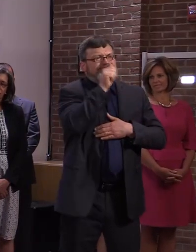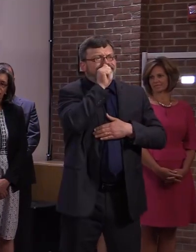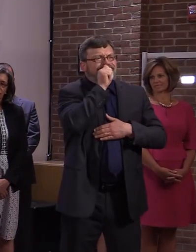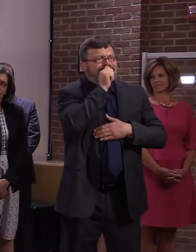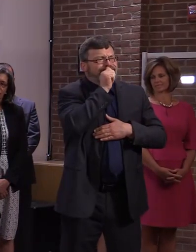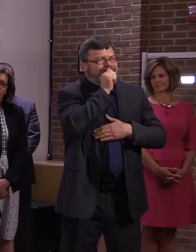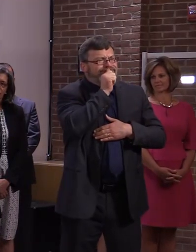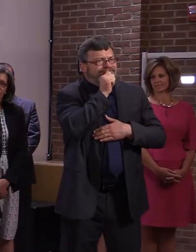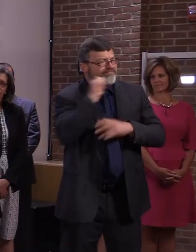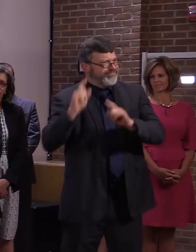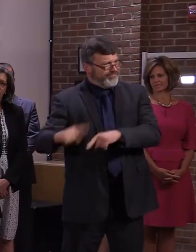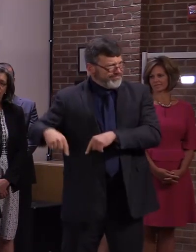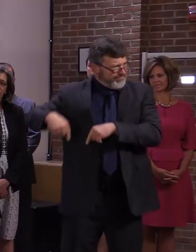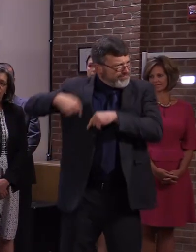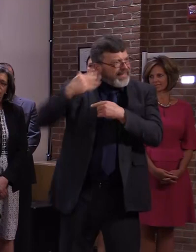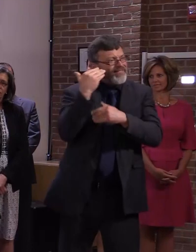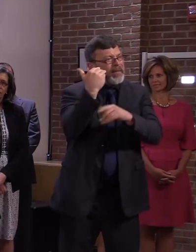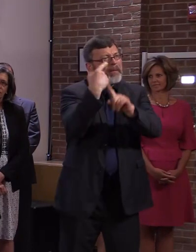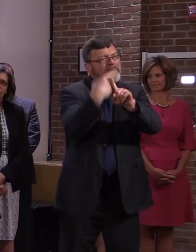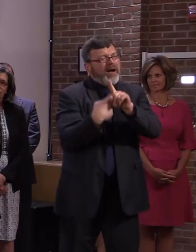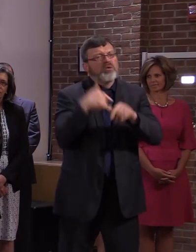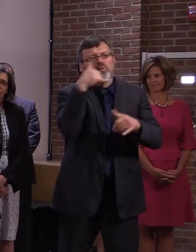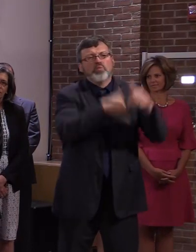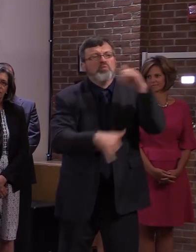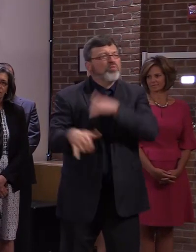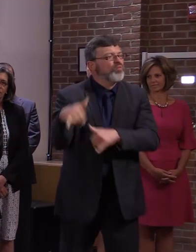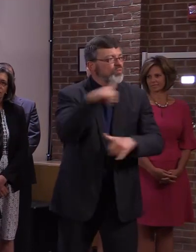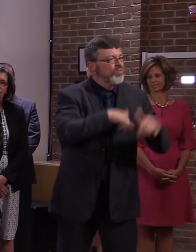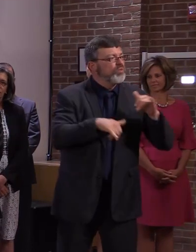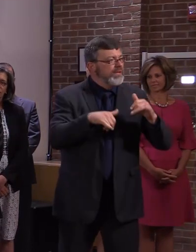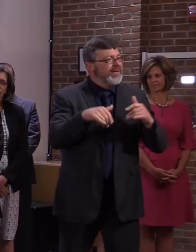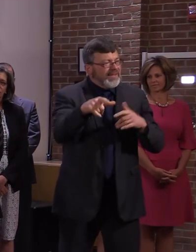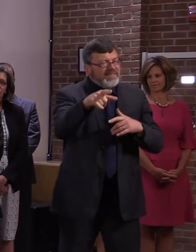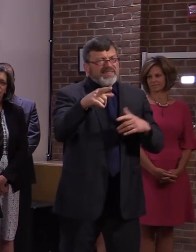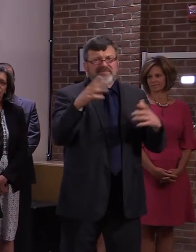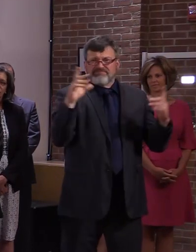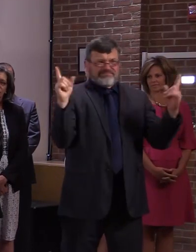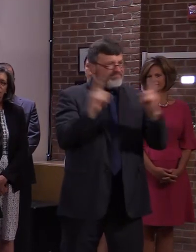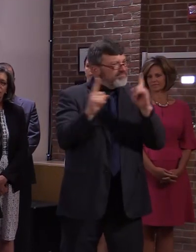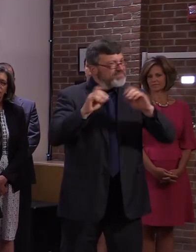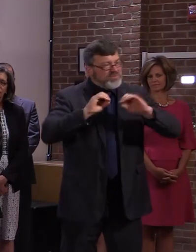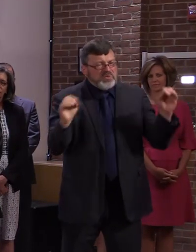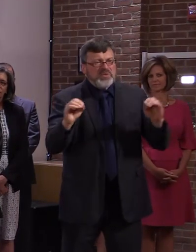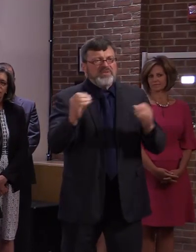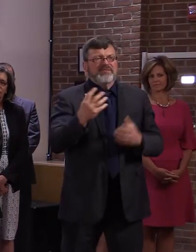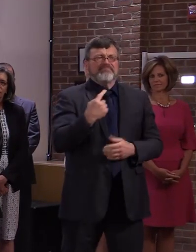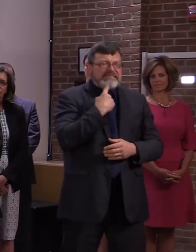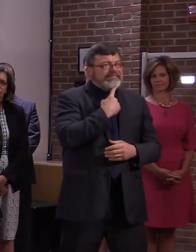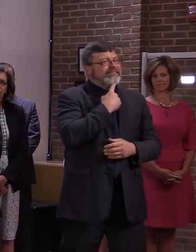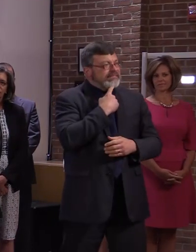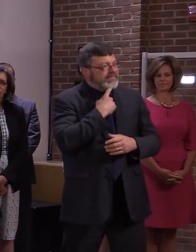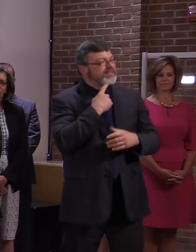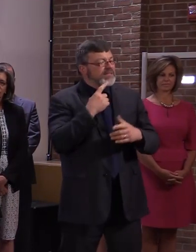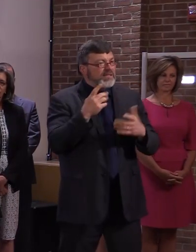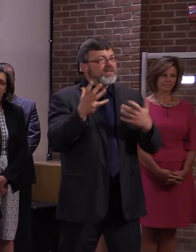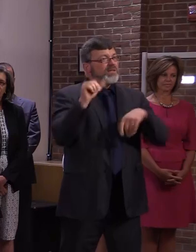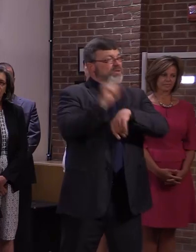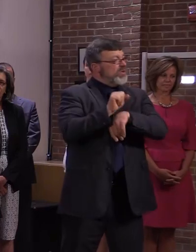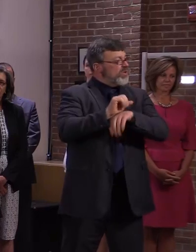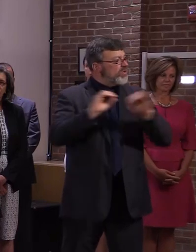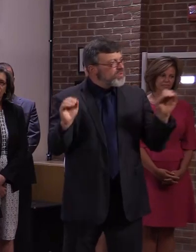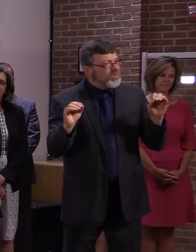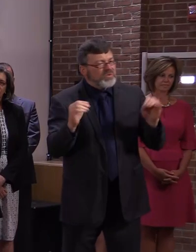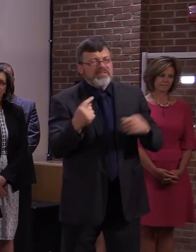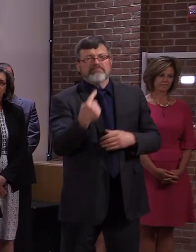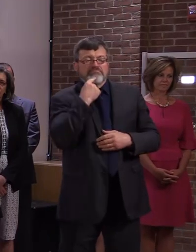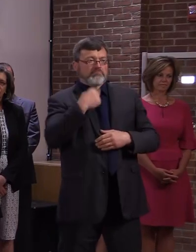months. Missing time with family and friends, adapting to restrictions, putting off weddings, birthday